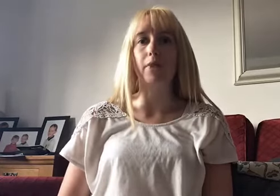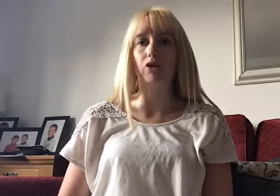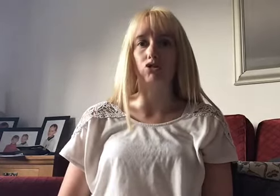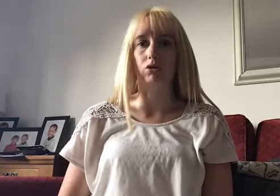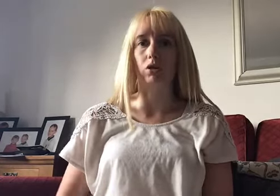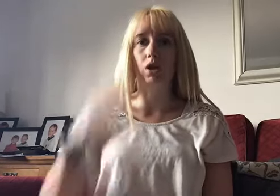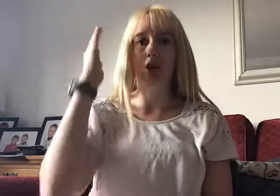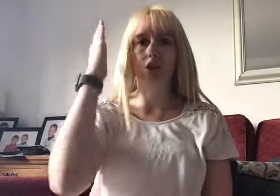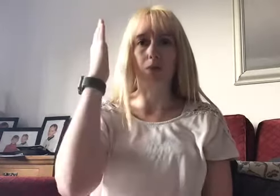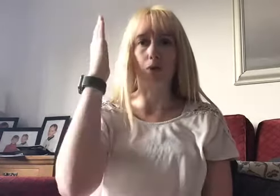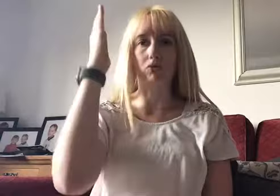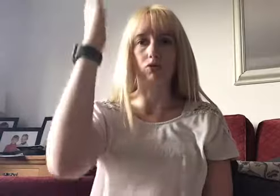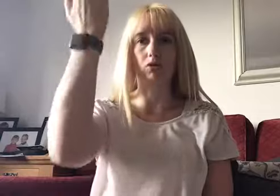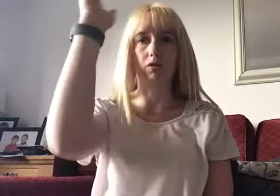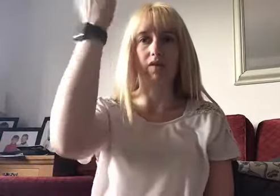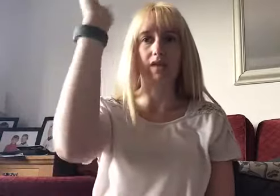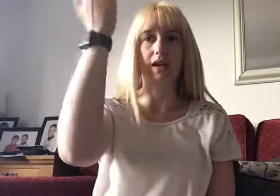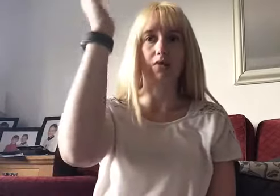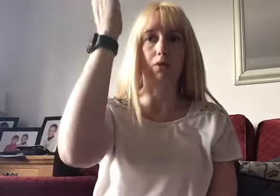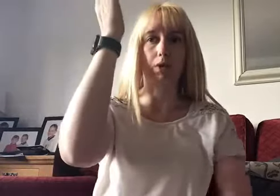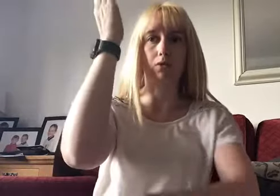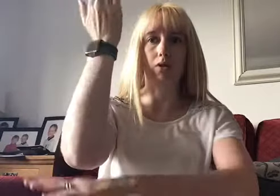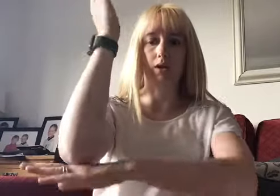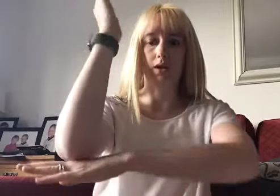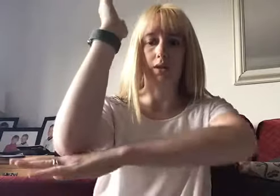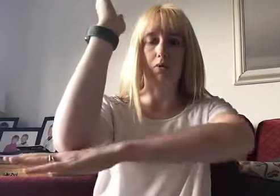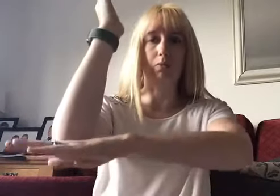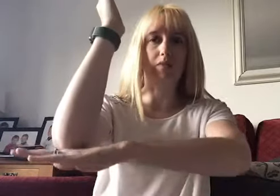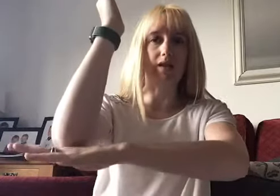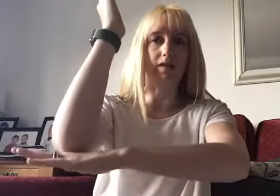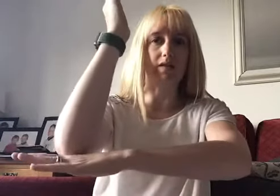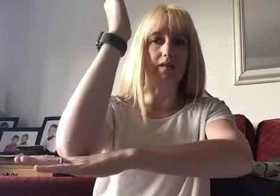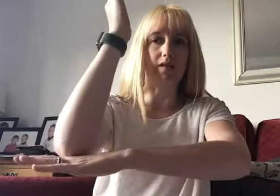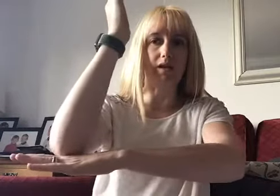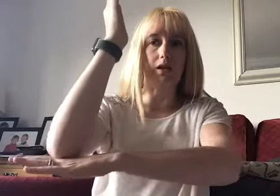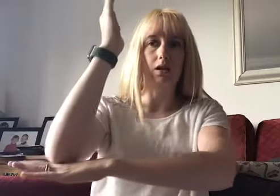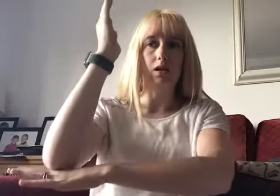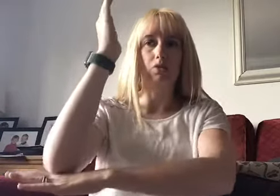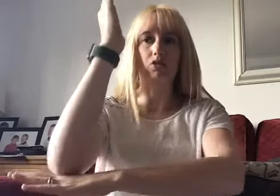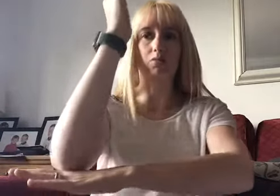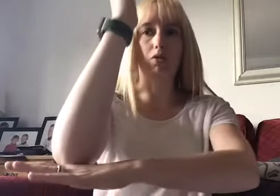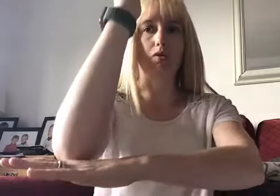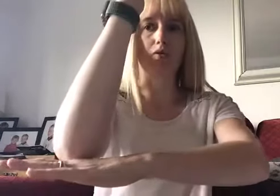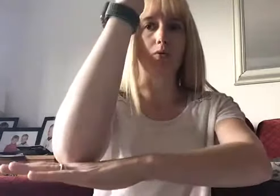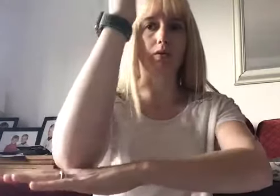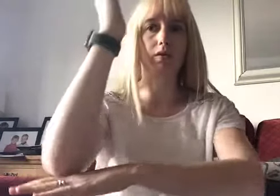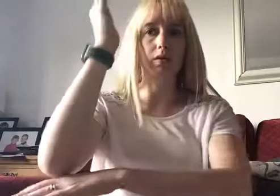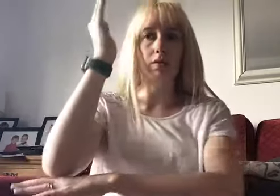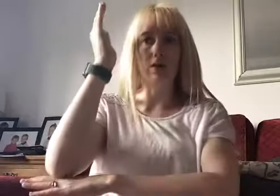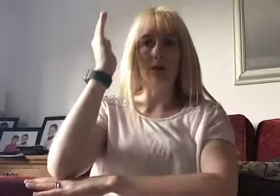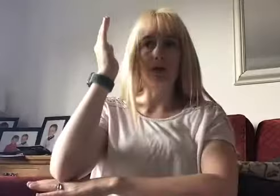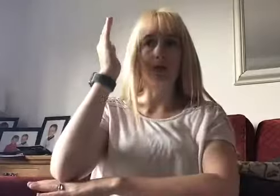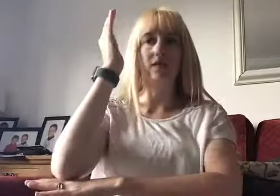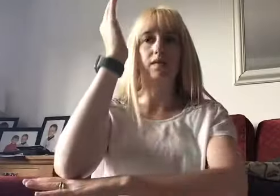imagine the boat, the sail of our boat, and then we say this is the sea, we just move it forwards.